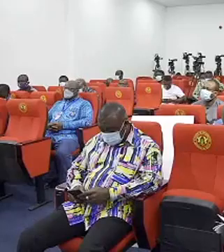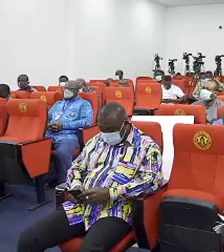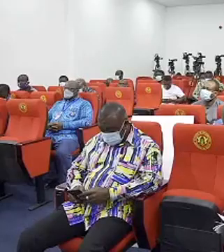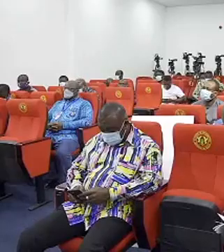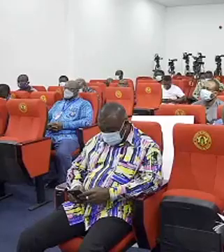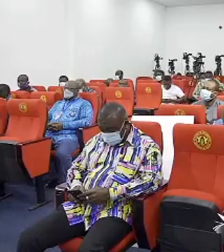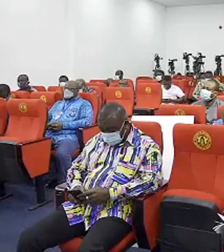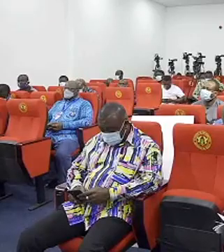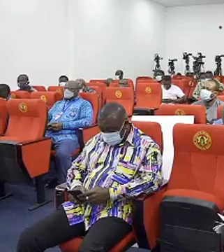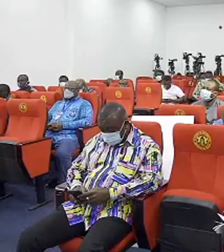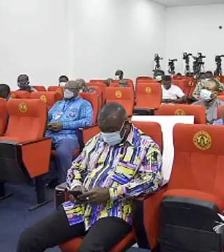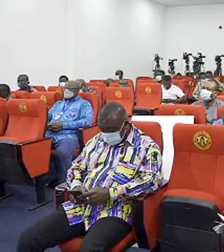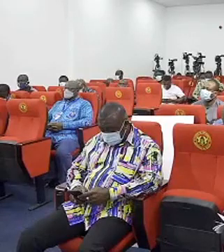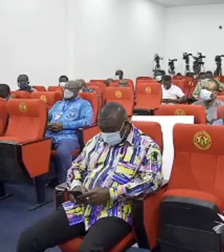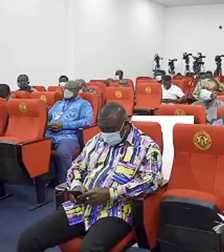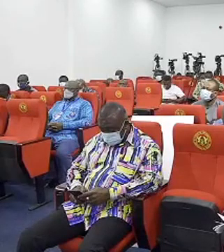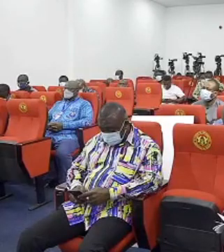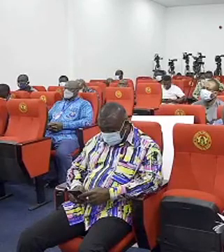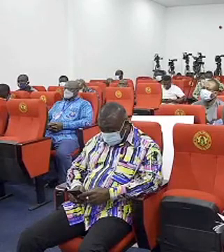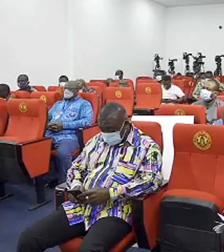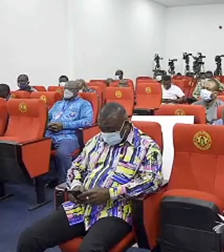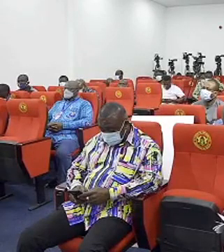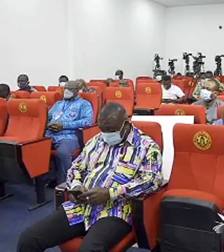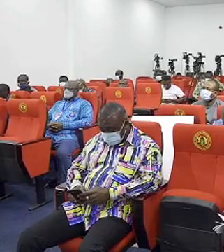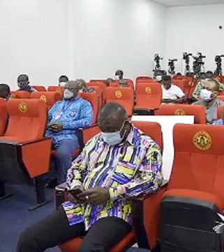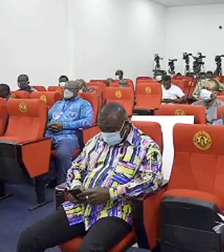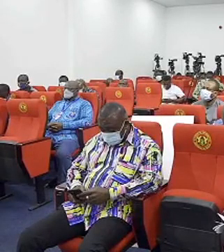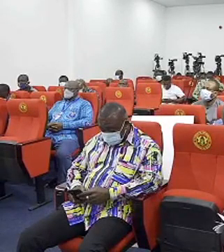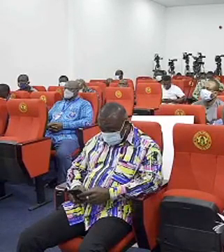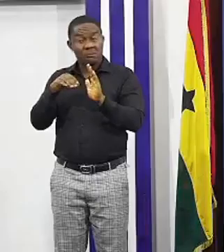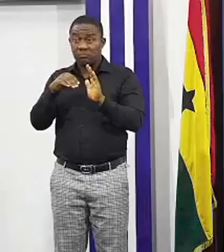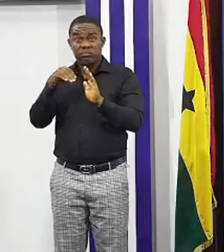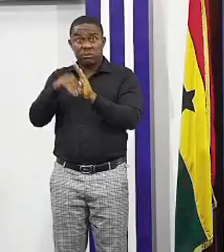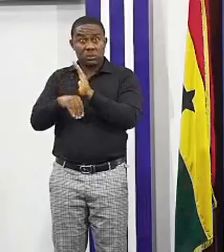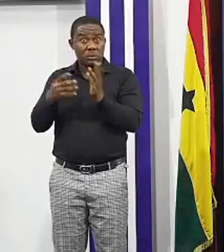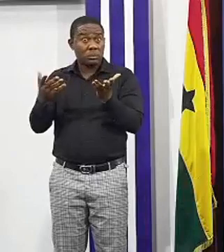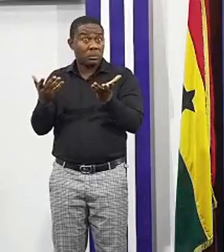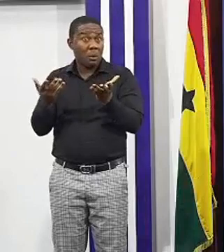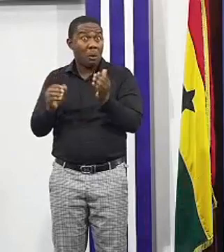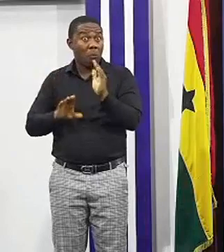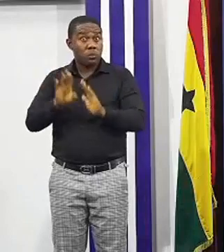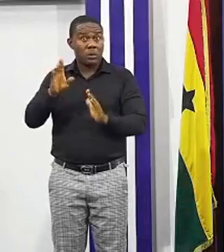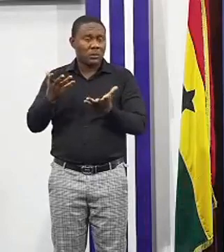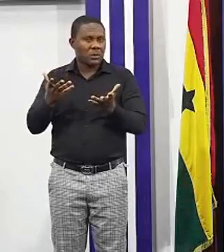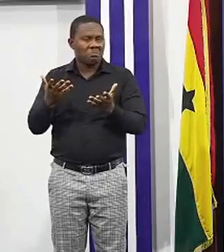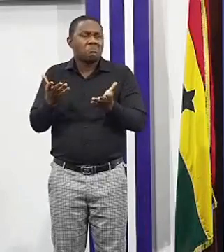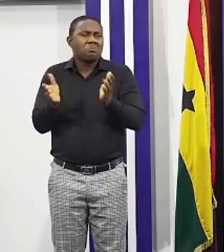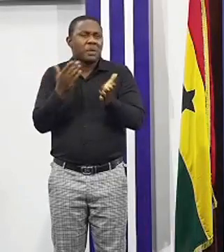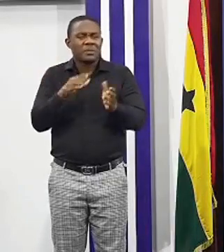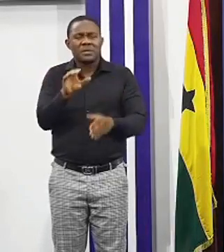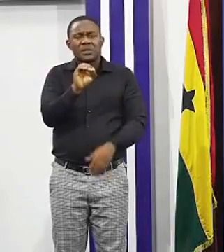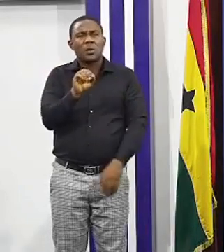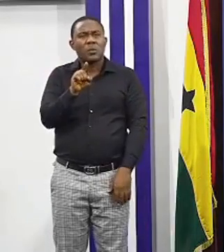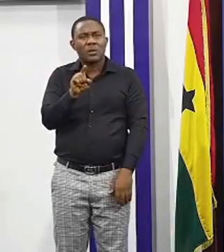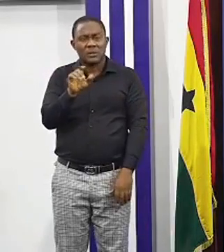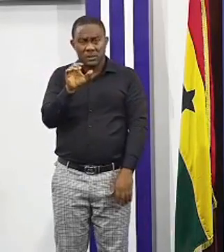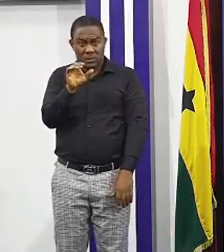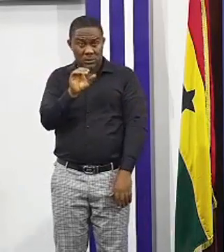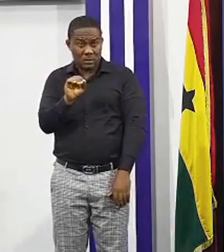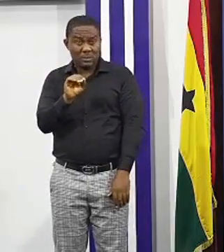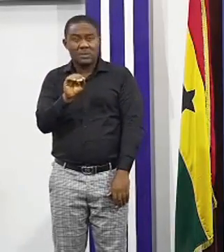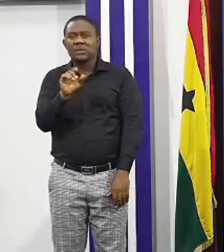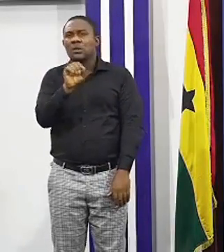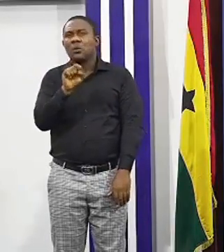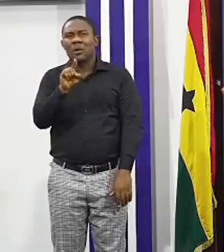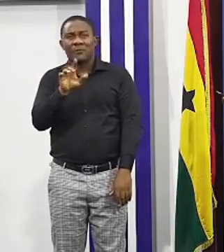test numbers? If, for example, by the time you do that mathematics for us, it is 0.5% of the tests